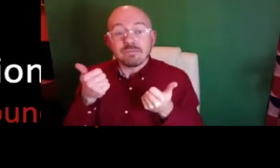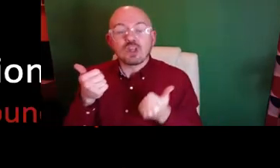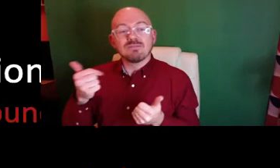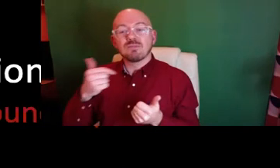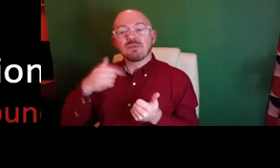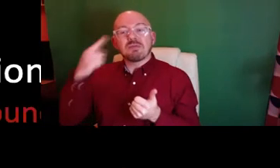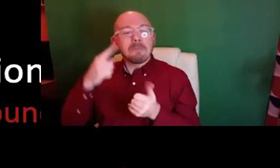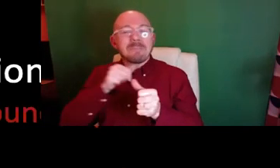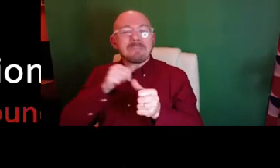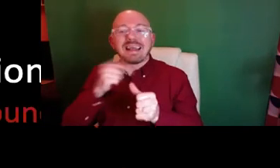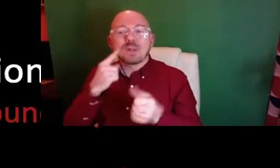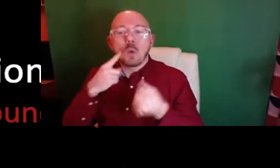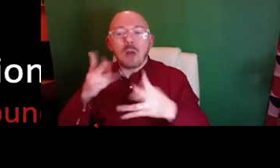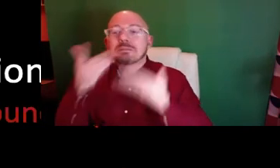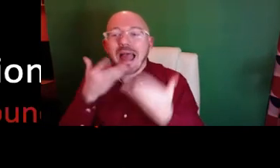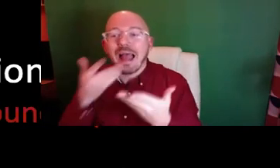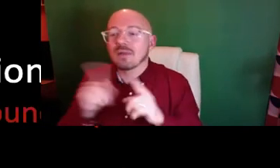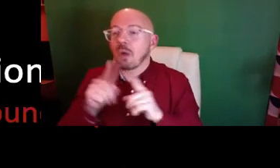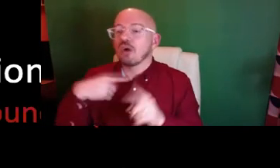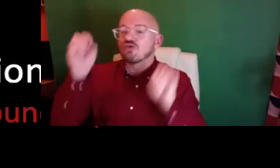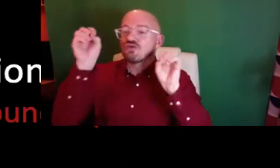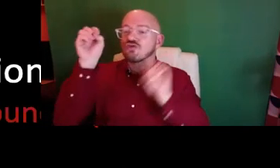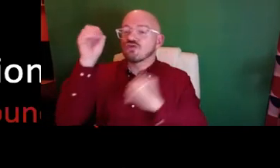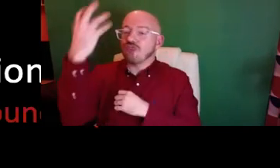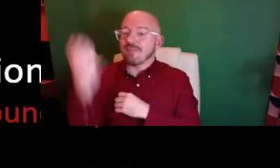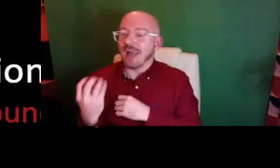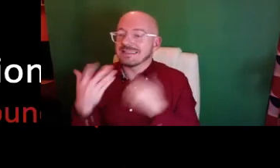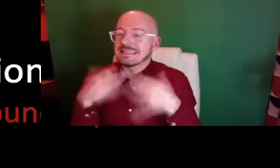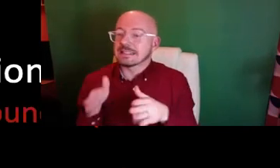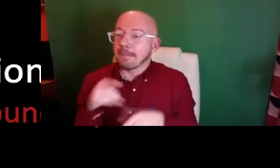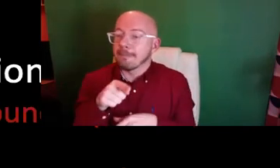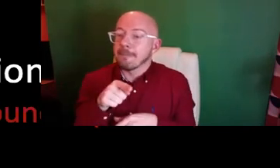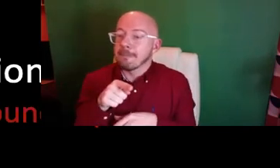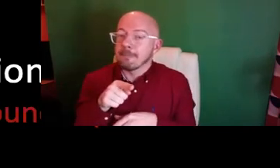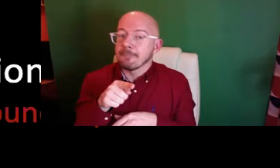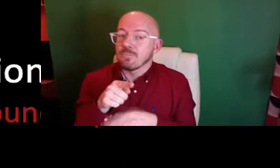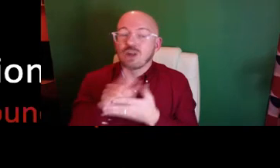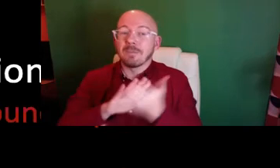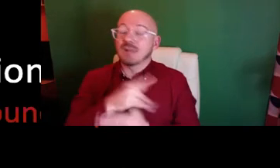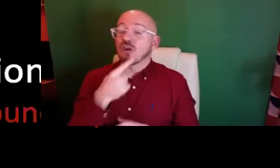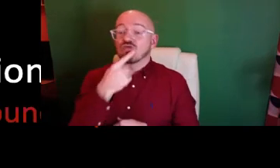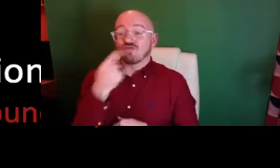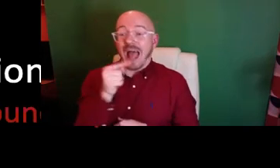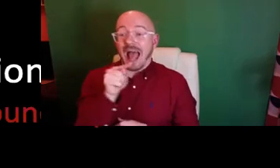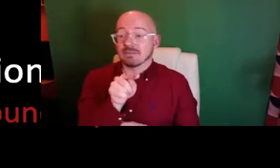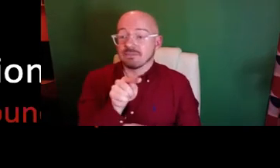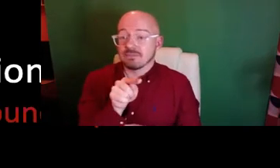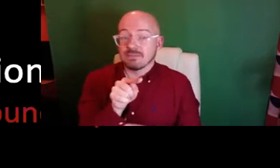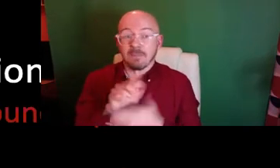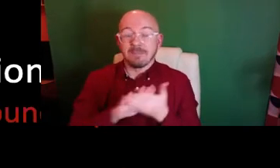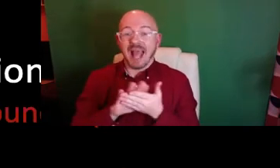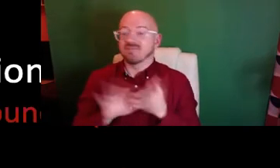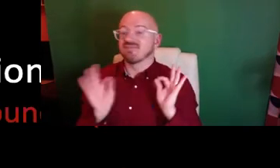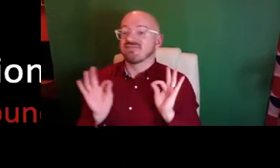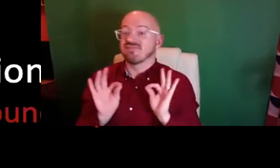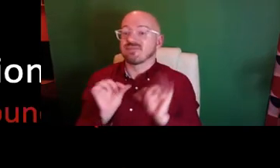So now when we highlight which goals have been successfully achieved, which are ongoing or still on